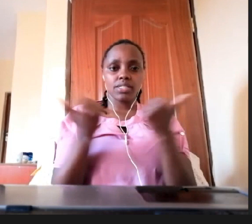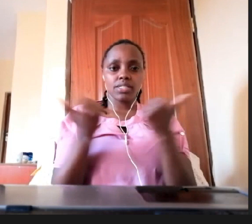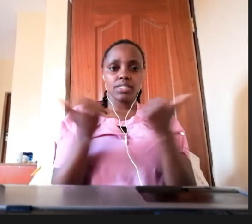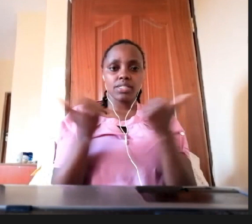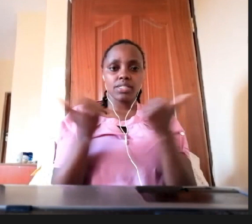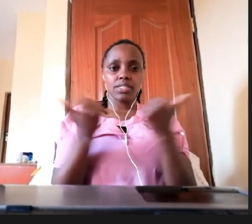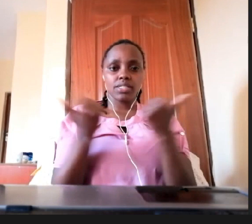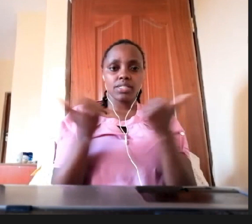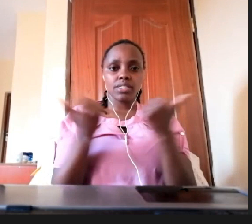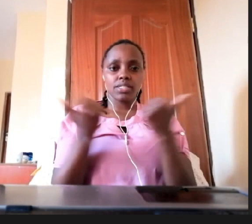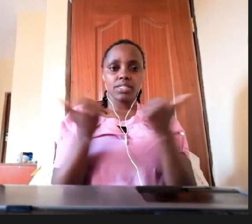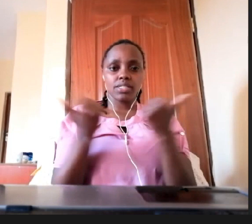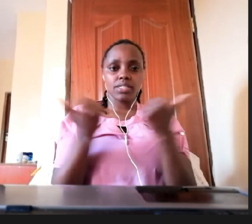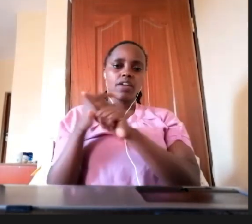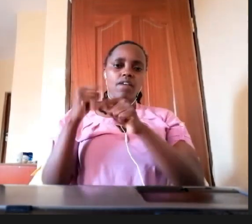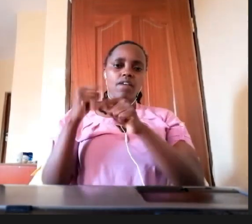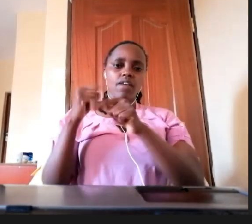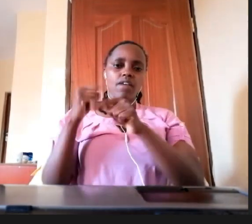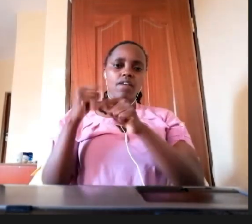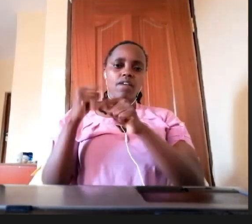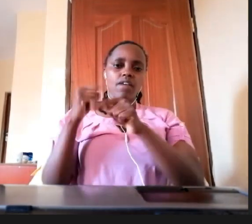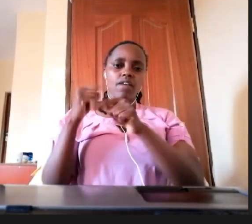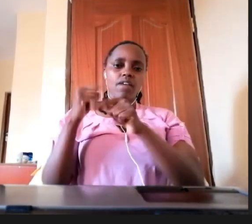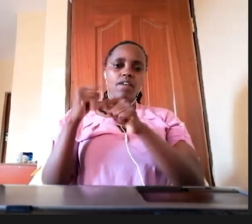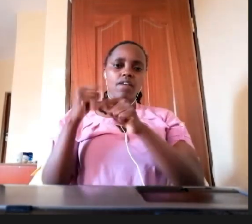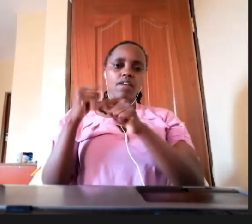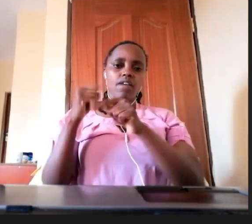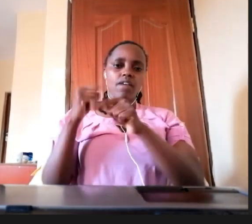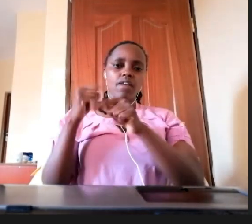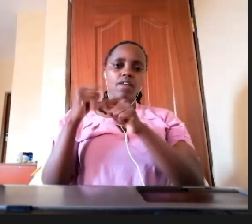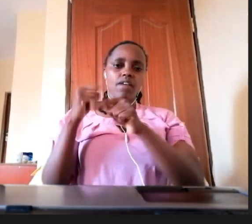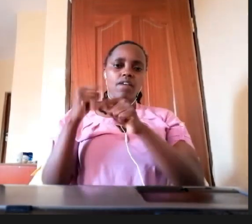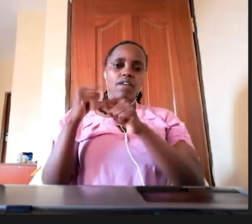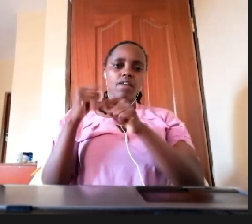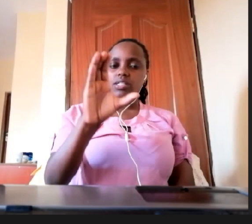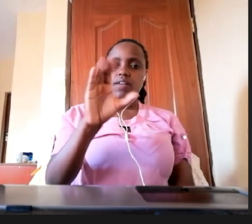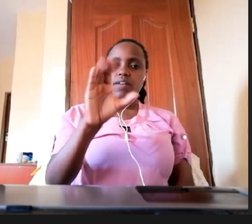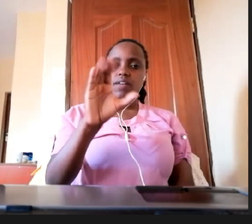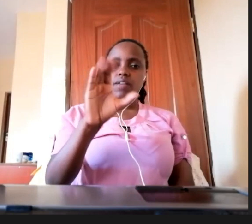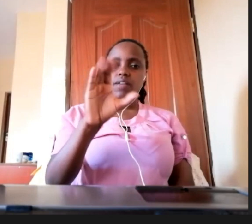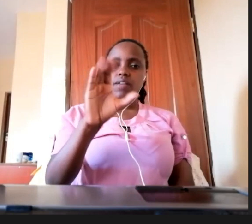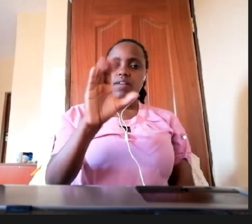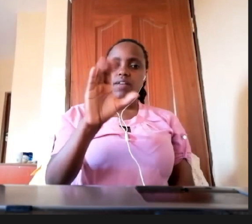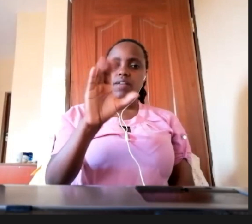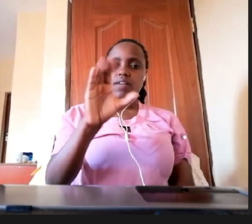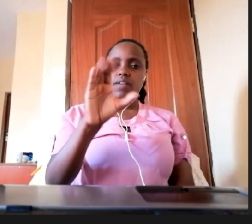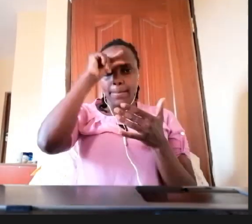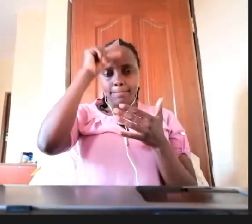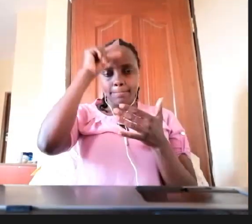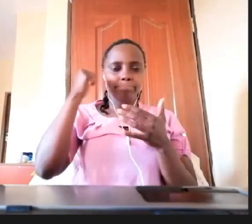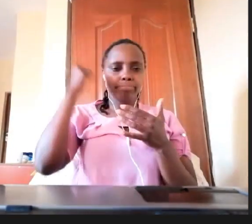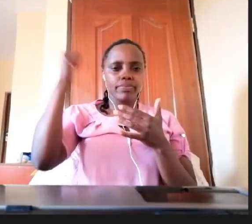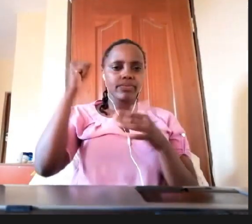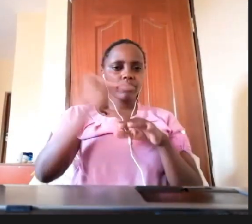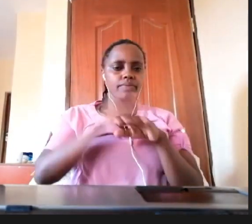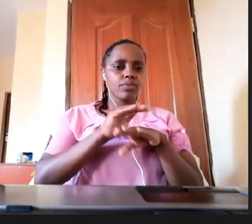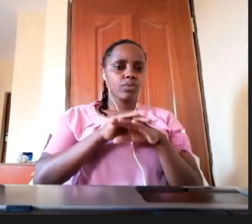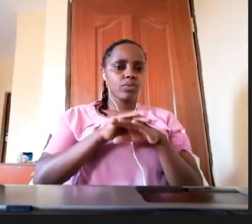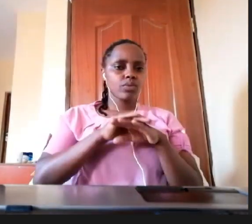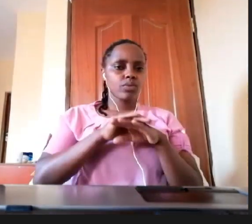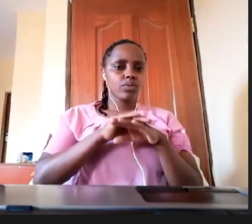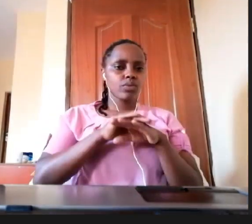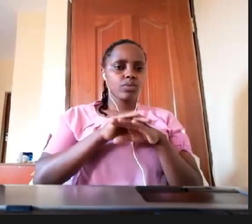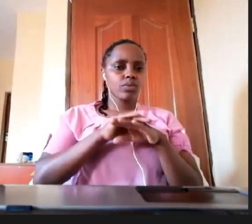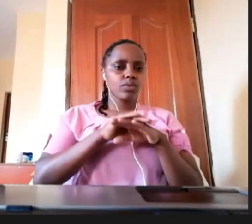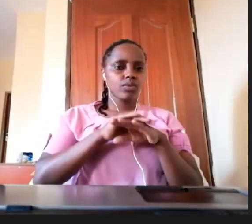supporting various processes in terms of reporting to the CRC. We see funding, we see government political goodwill. We need